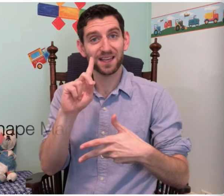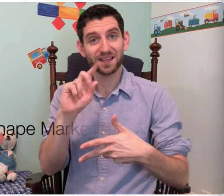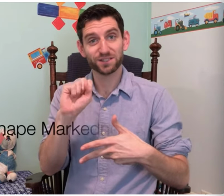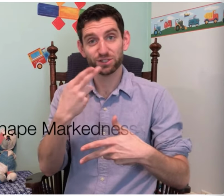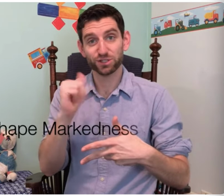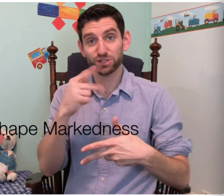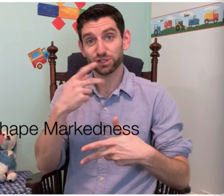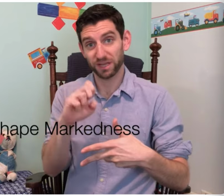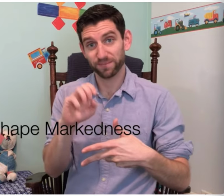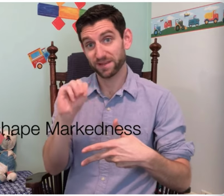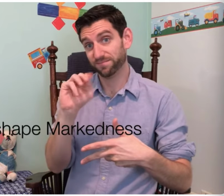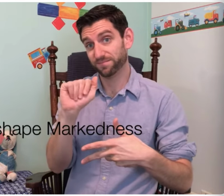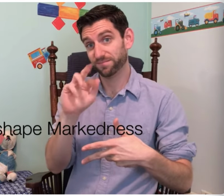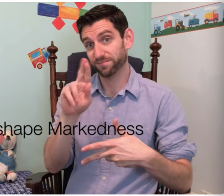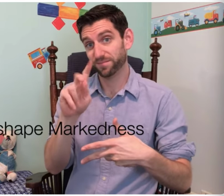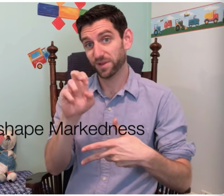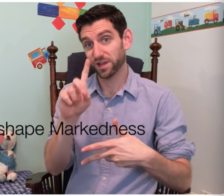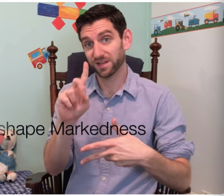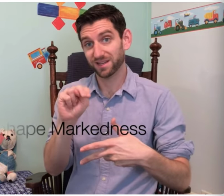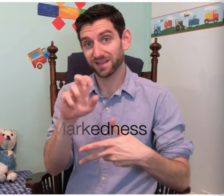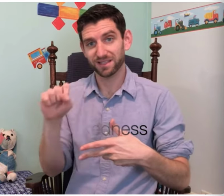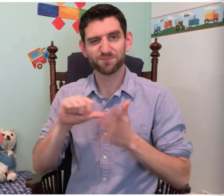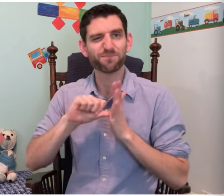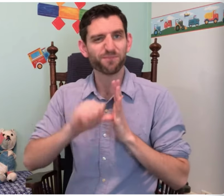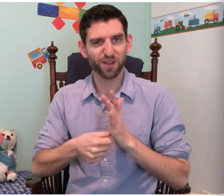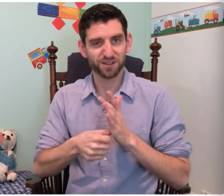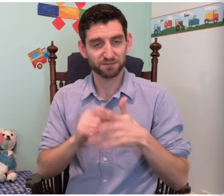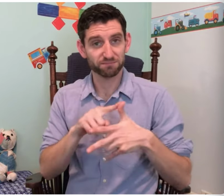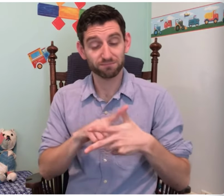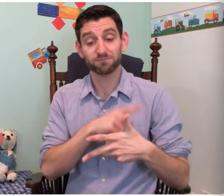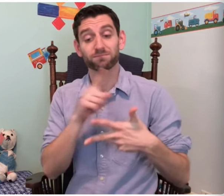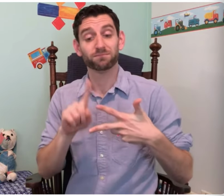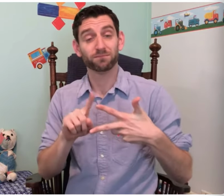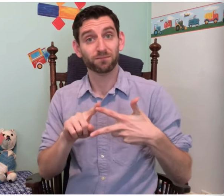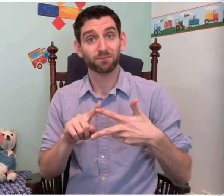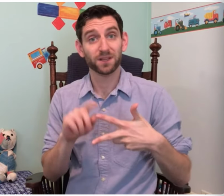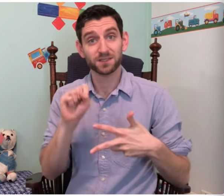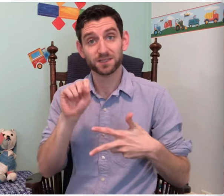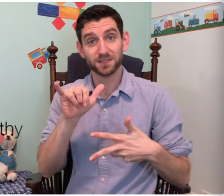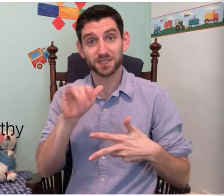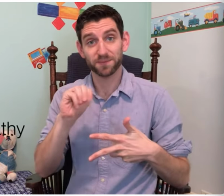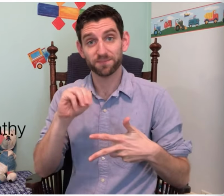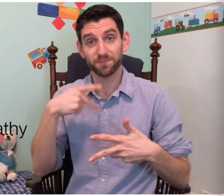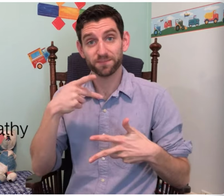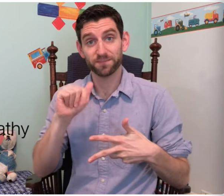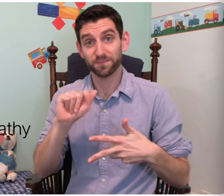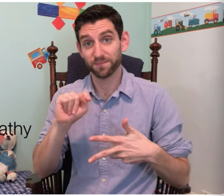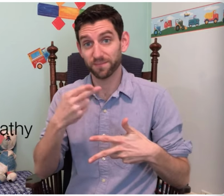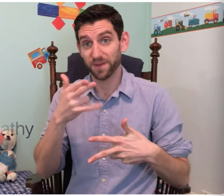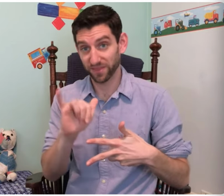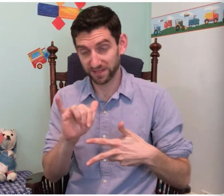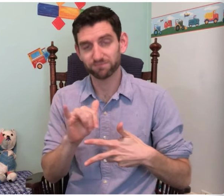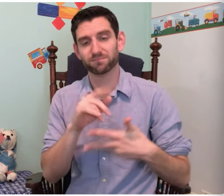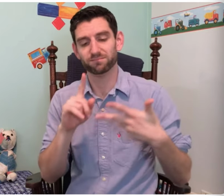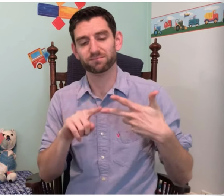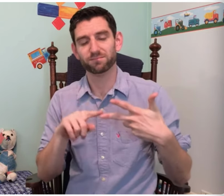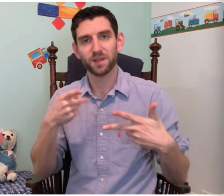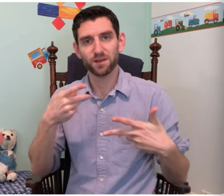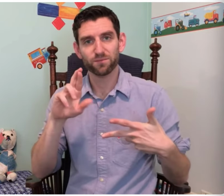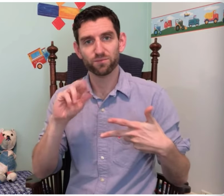3 we're going to talk about is hand-shape markedness. The second one is